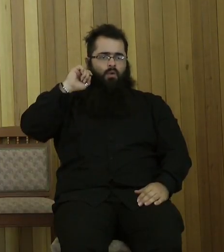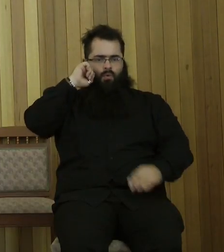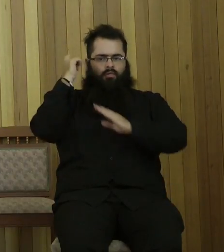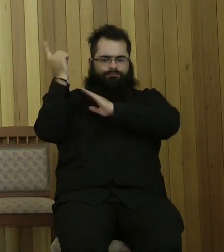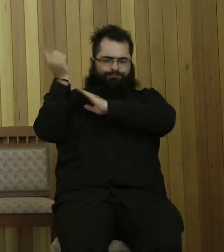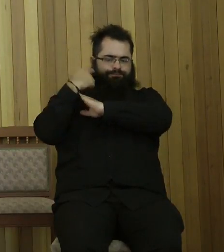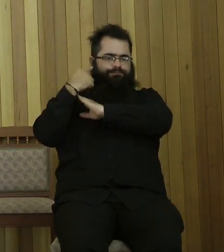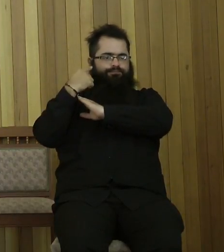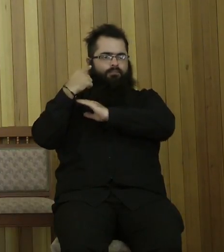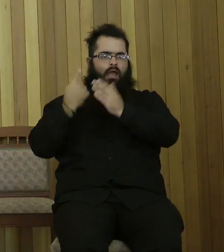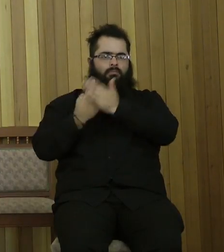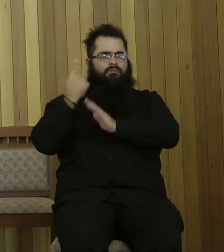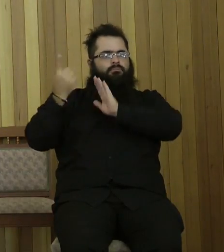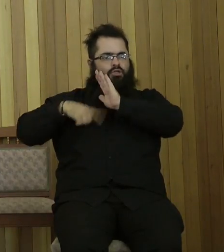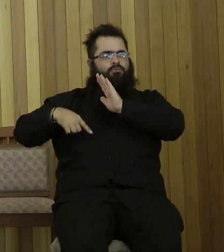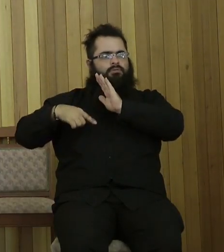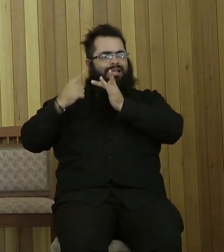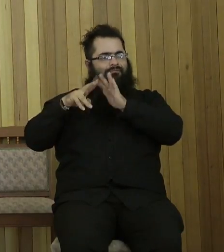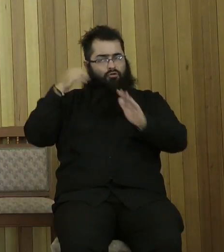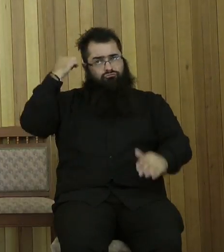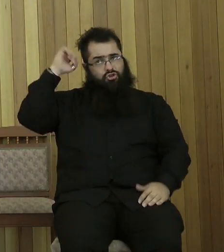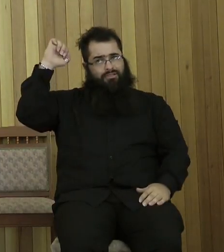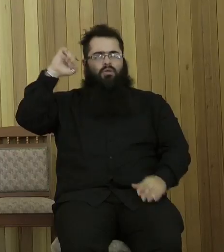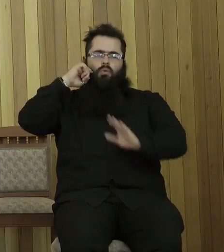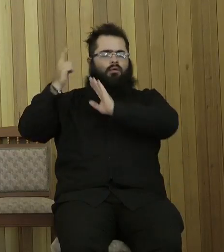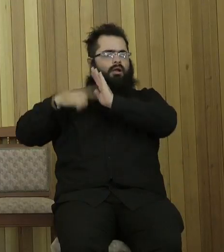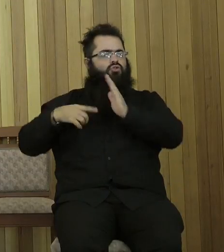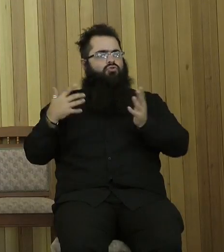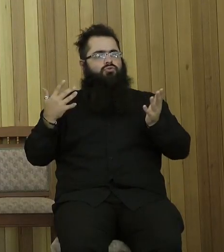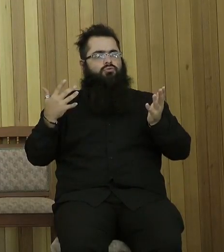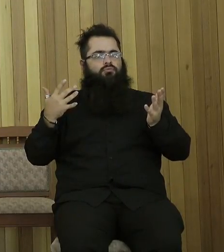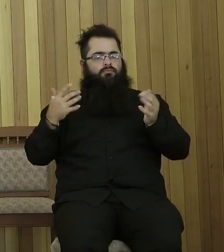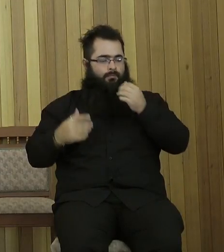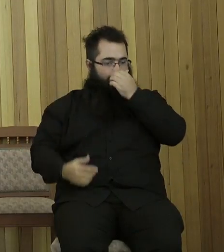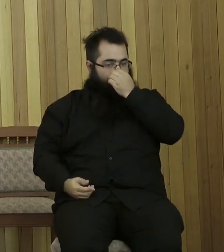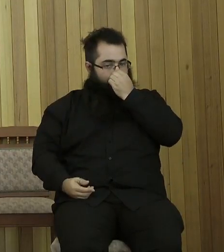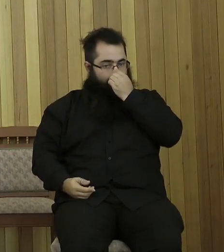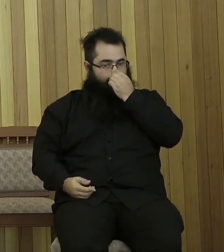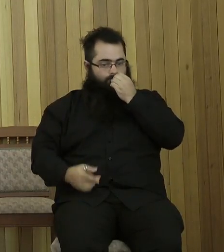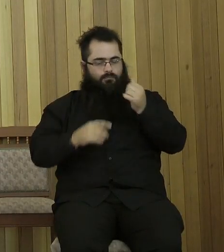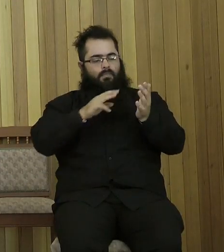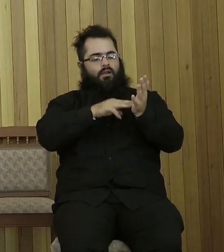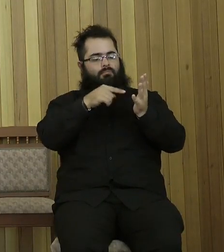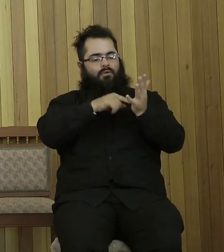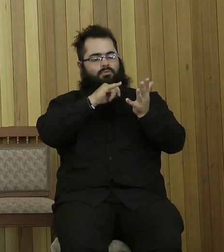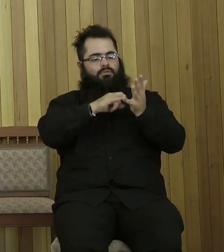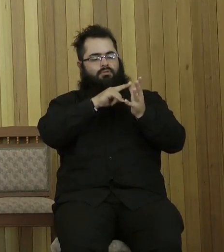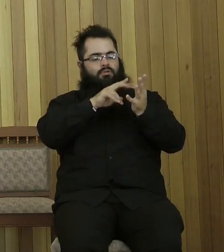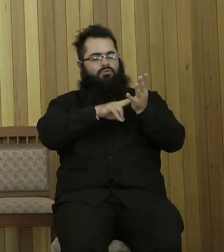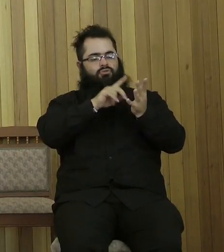his punishment on your sins. It's just the way of it. At Sinai, God expressed his desire to be Israel's friend, to be with them.